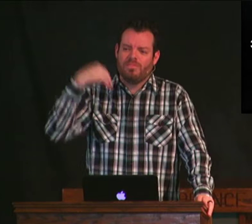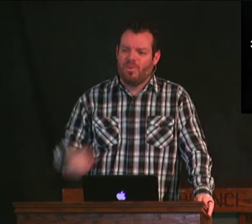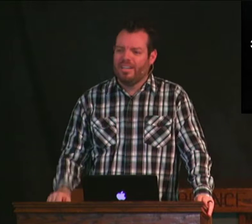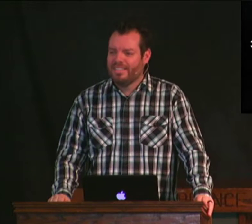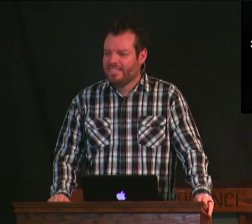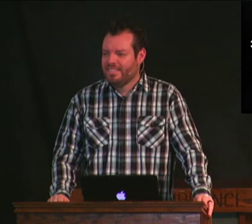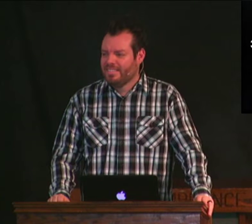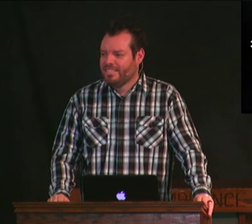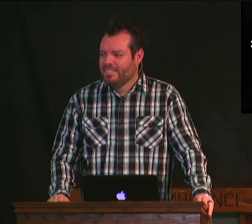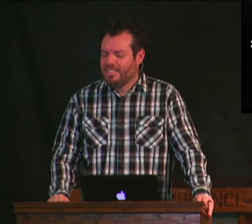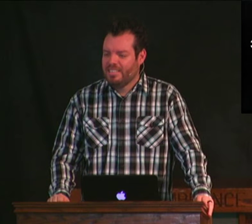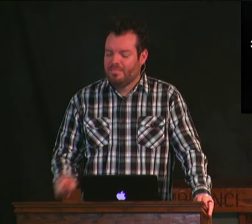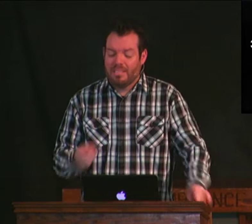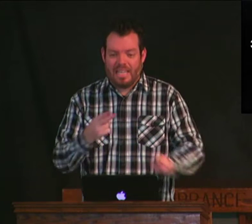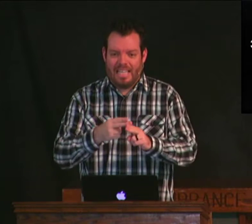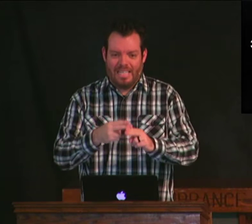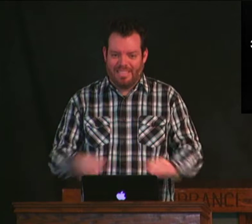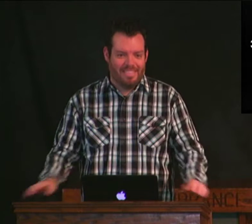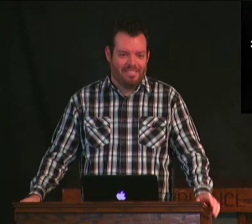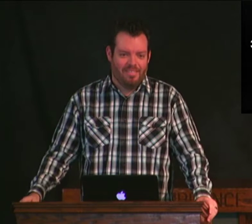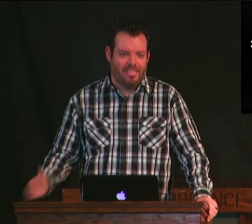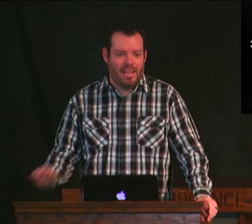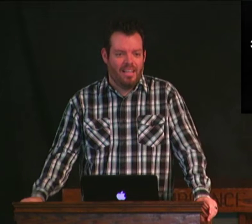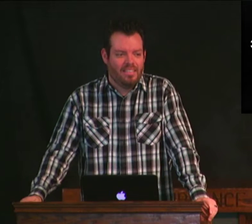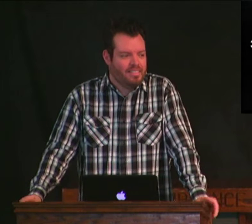before. But names, it's bad.